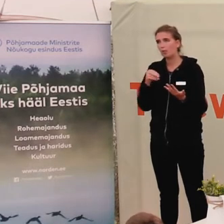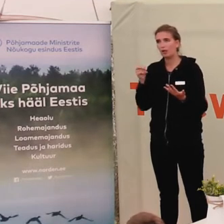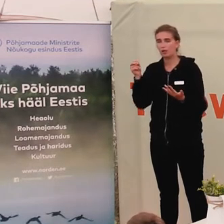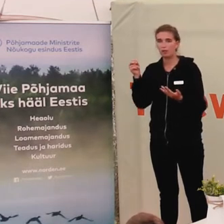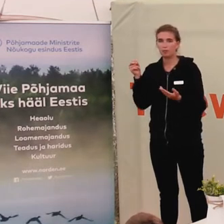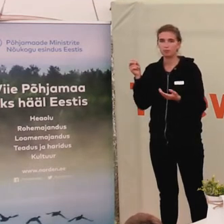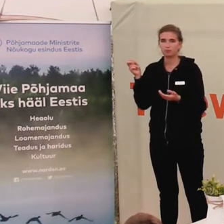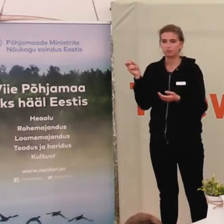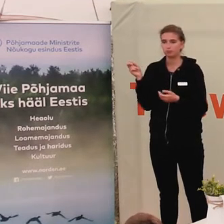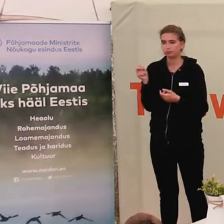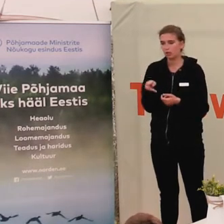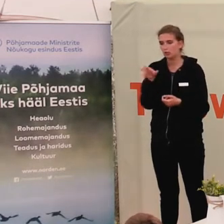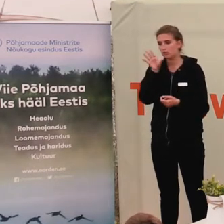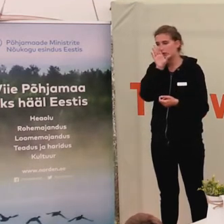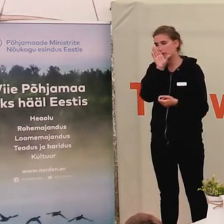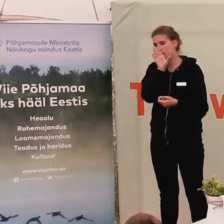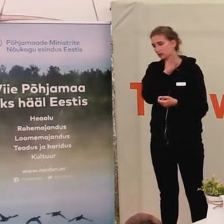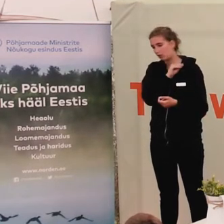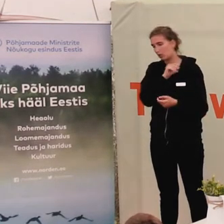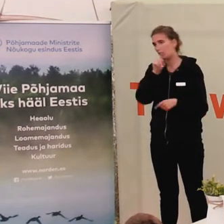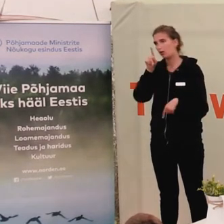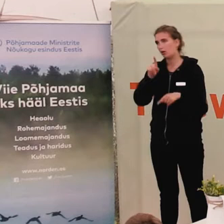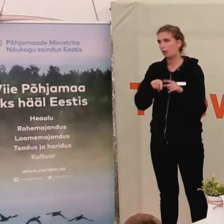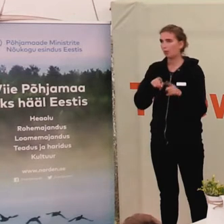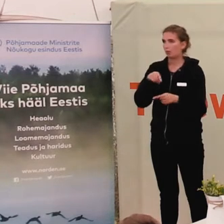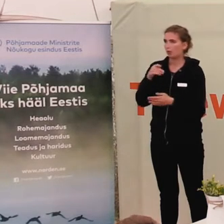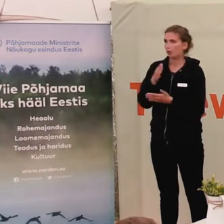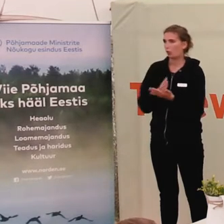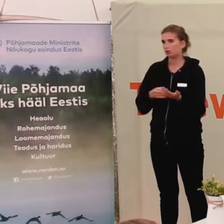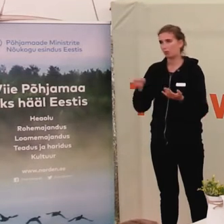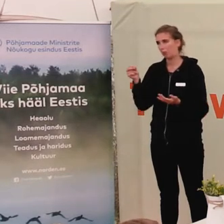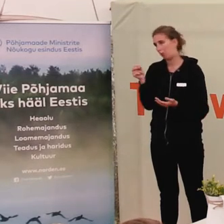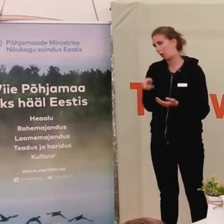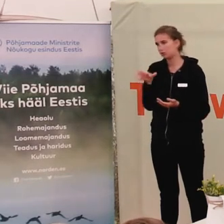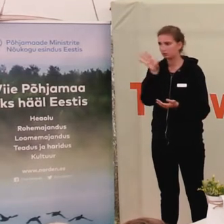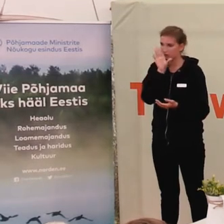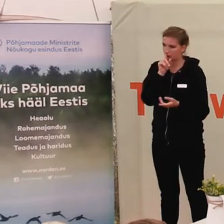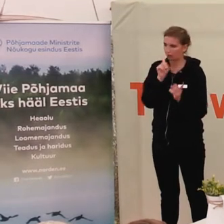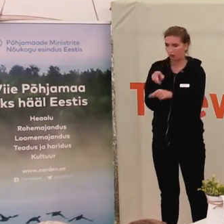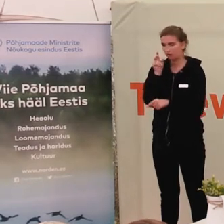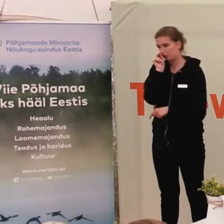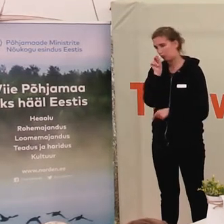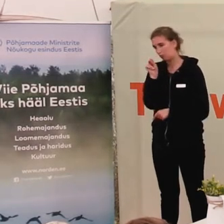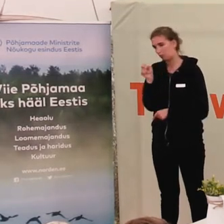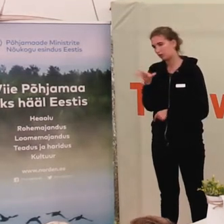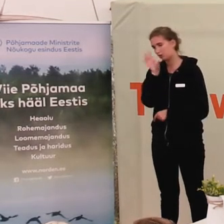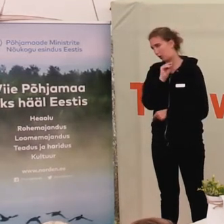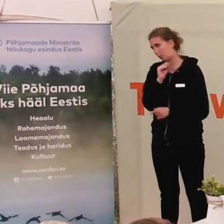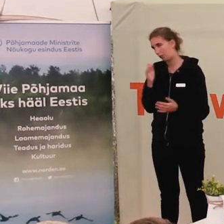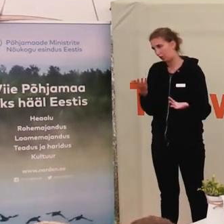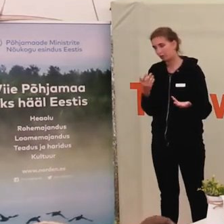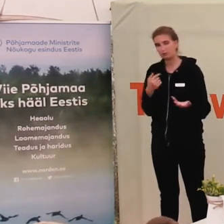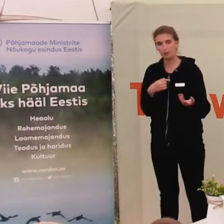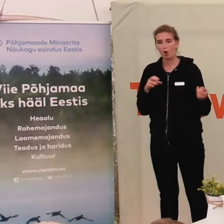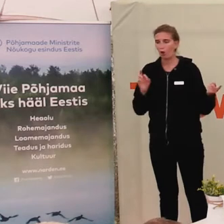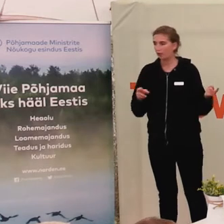of the expenses back by state, something like that, for example. Okay, so the